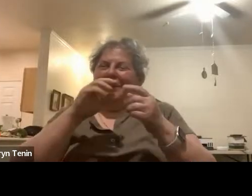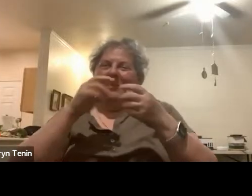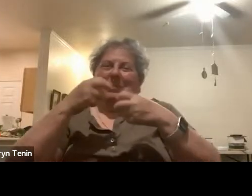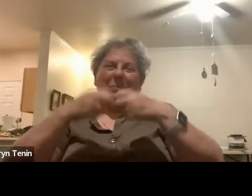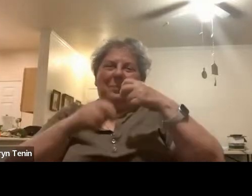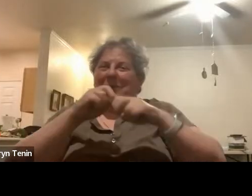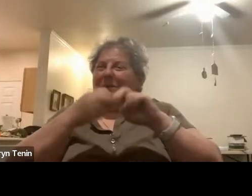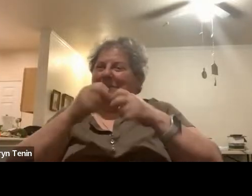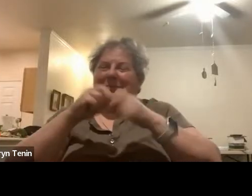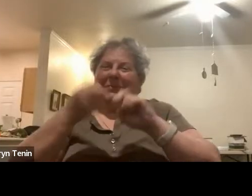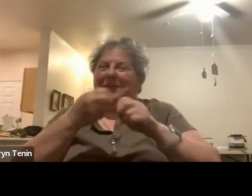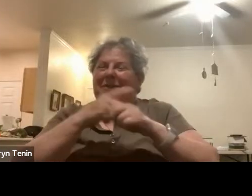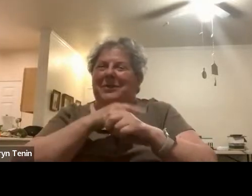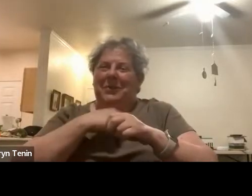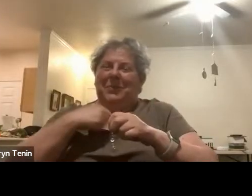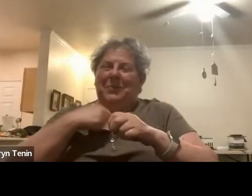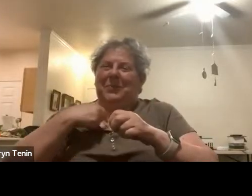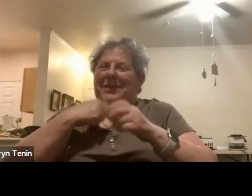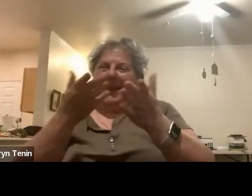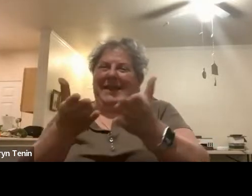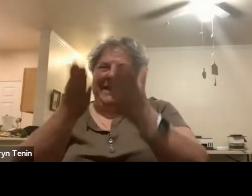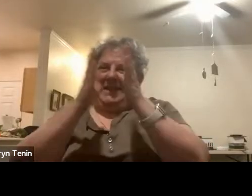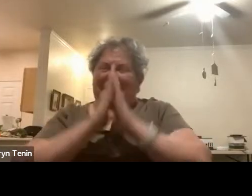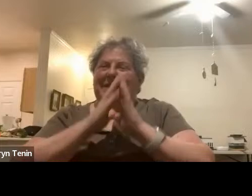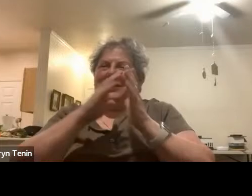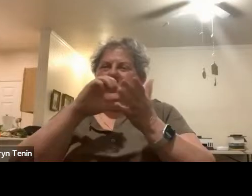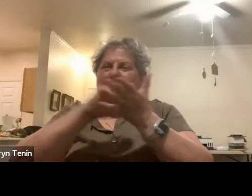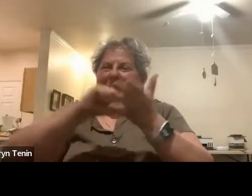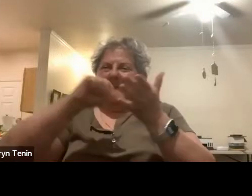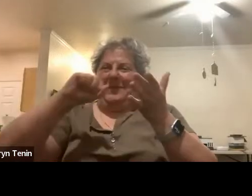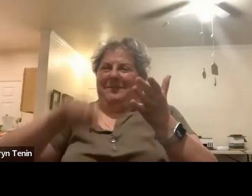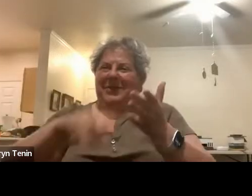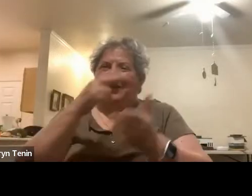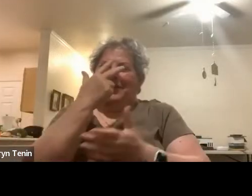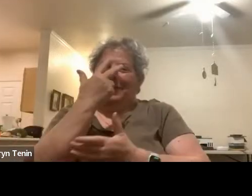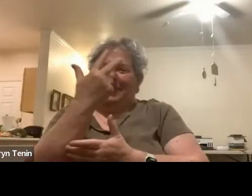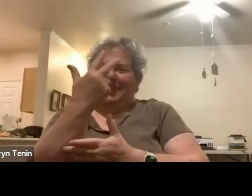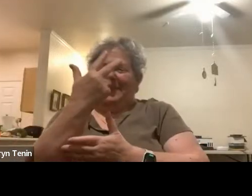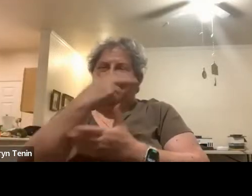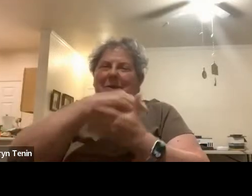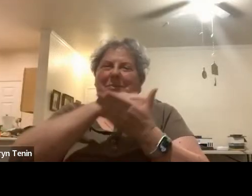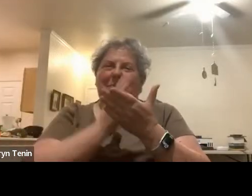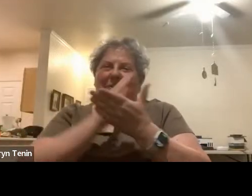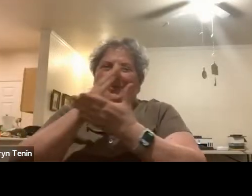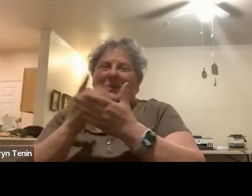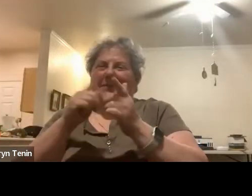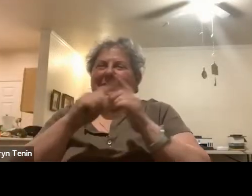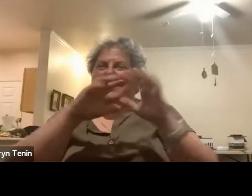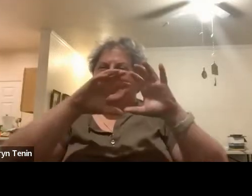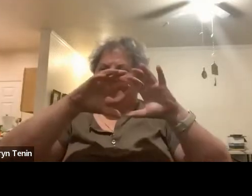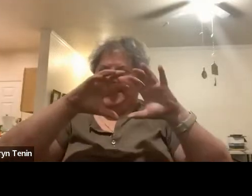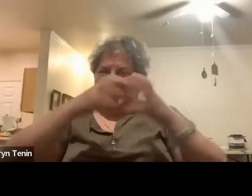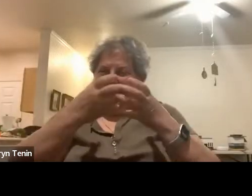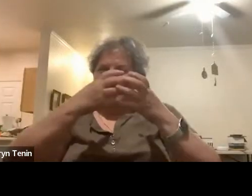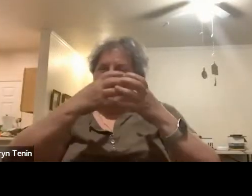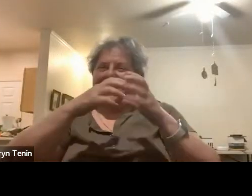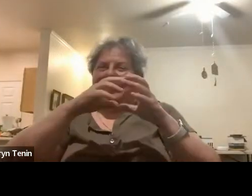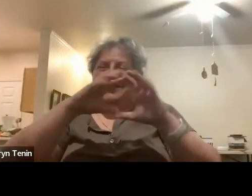People don't understand us. People don't understand what we need. And so we